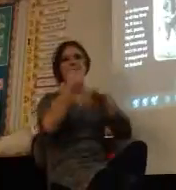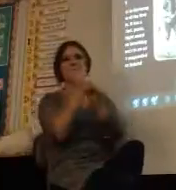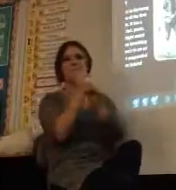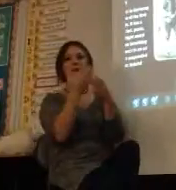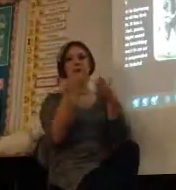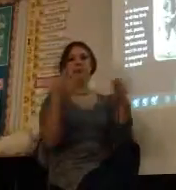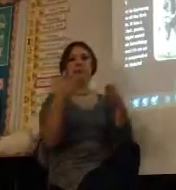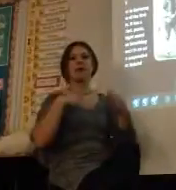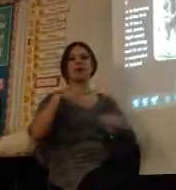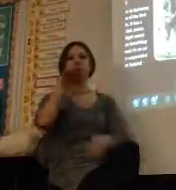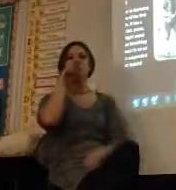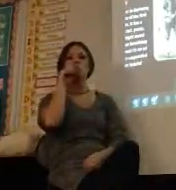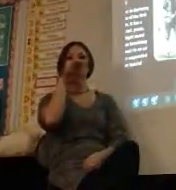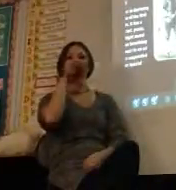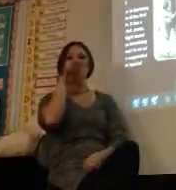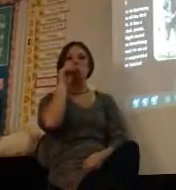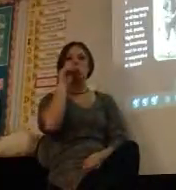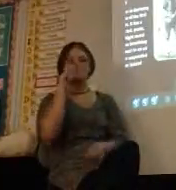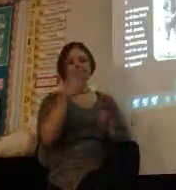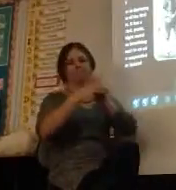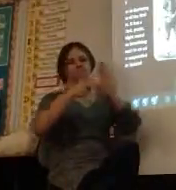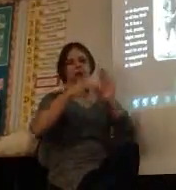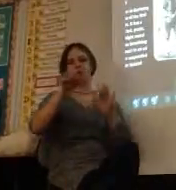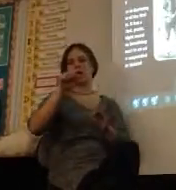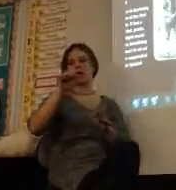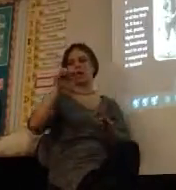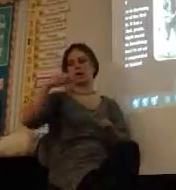Aqualung. Modern scuba gear is based on their design.